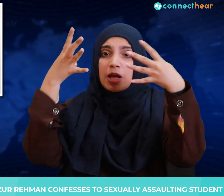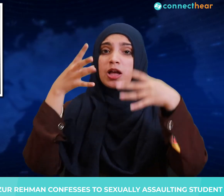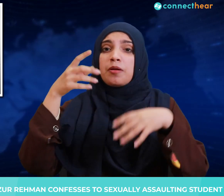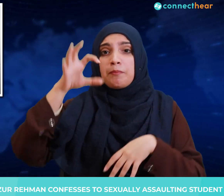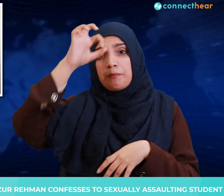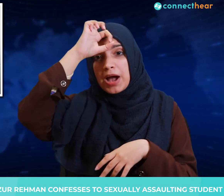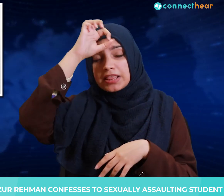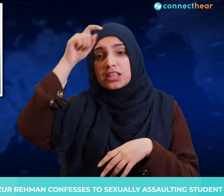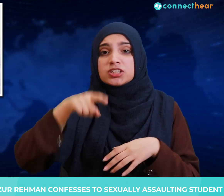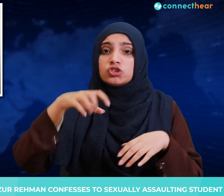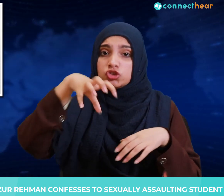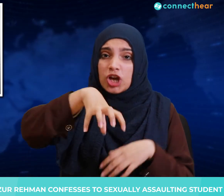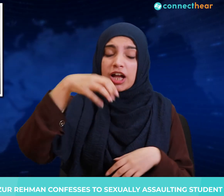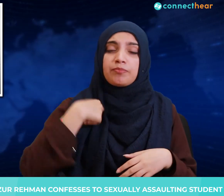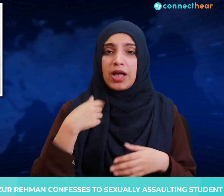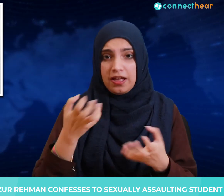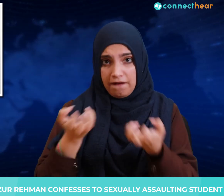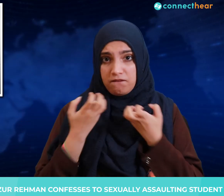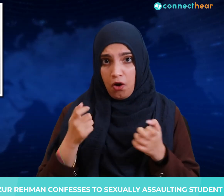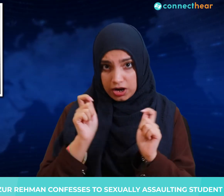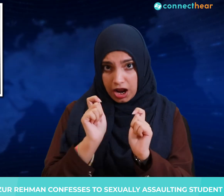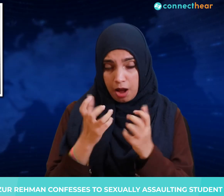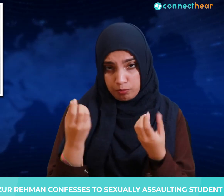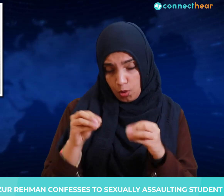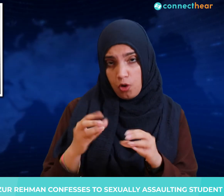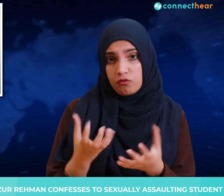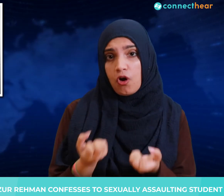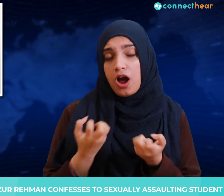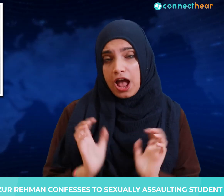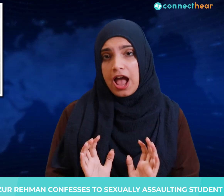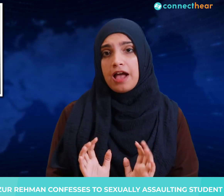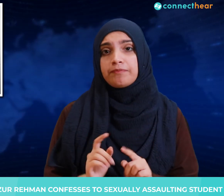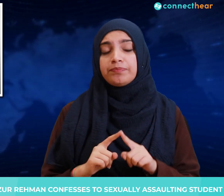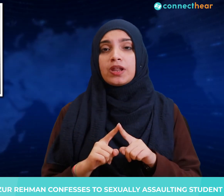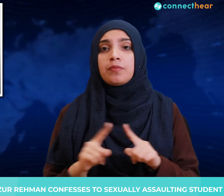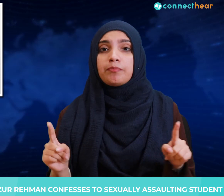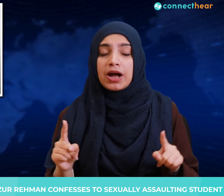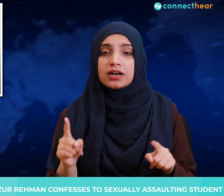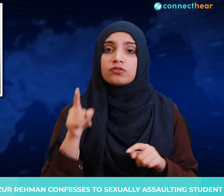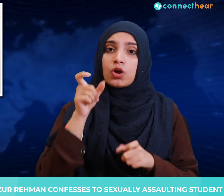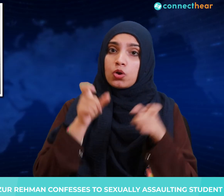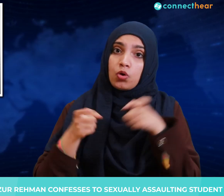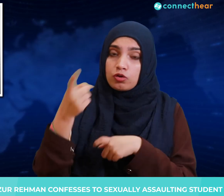The madrasa's administration had already told me to leave, the DIG quoted him.